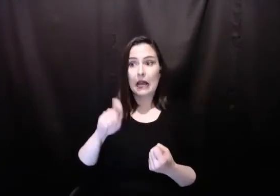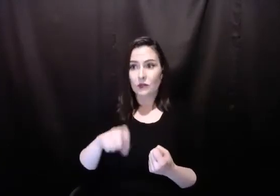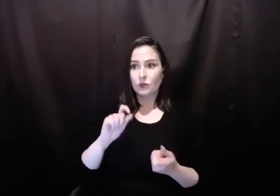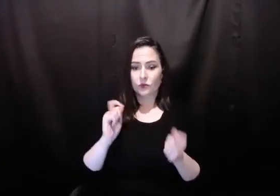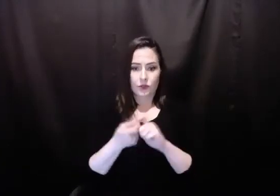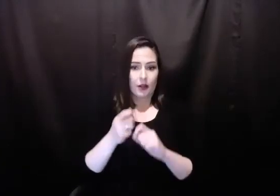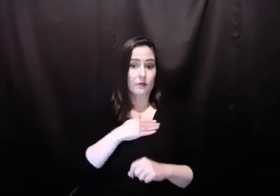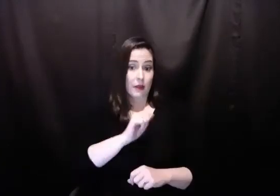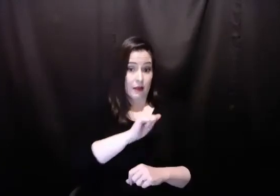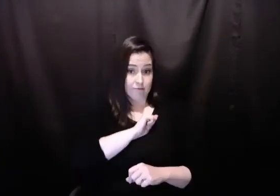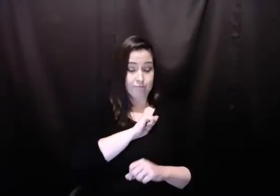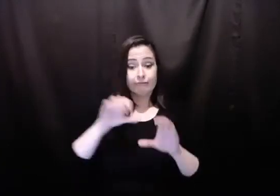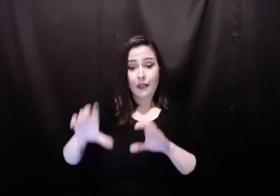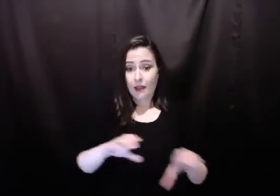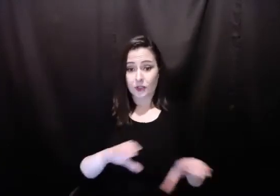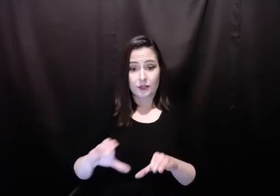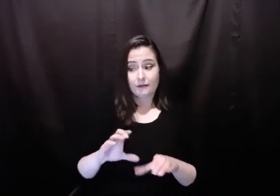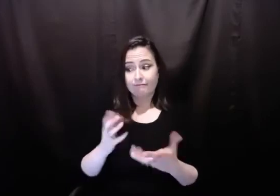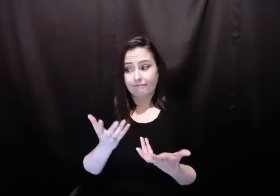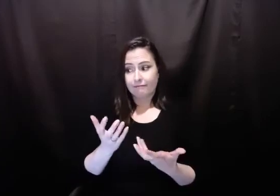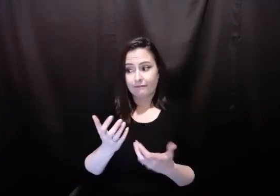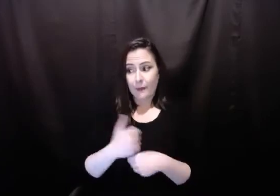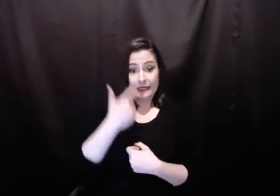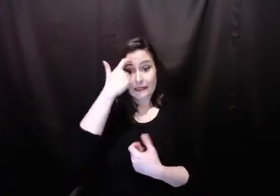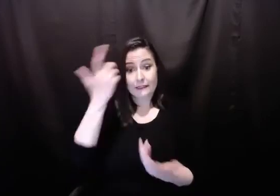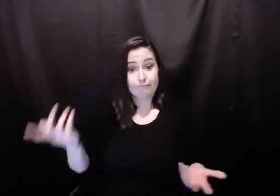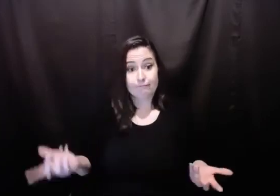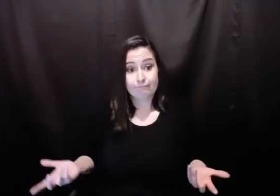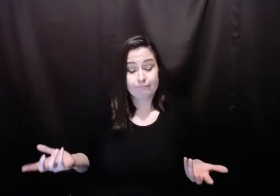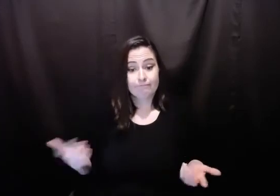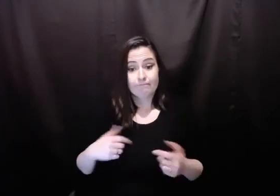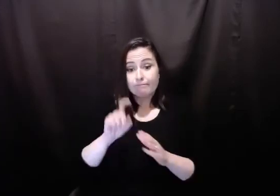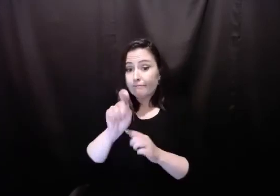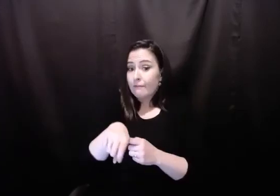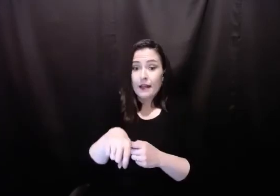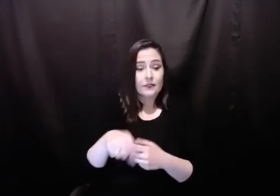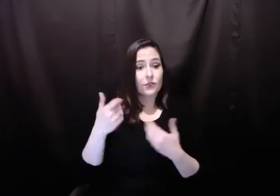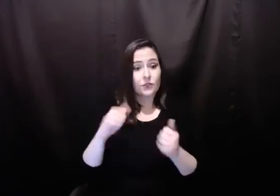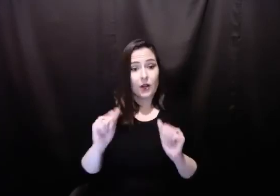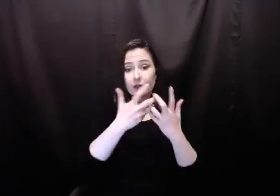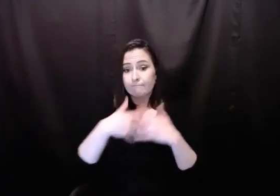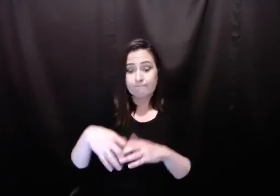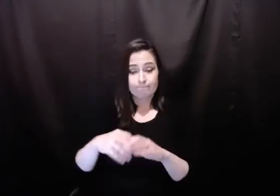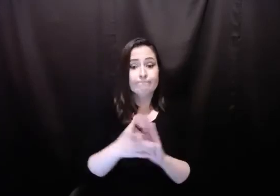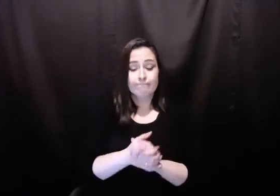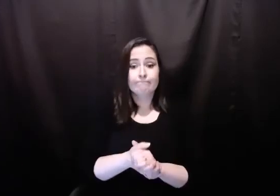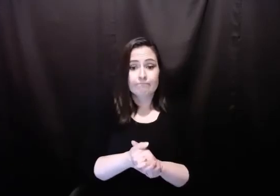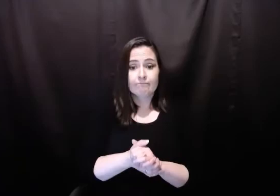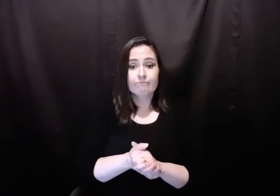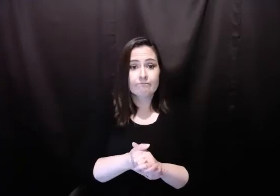right. And so, that not covering up for people, but learning to speak up and learning